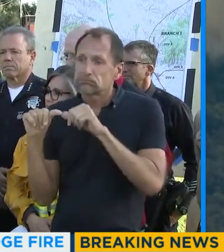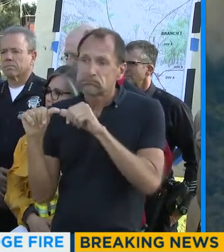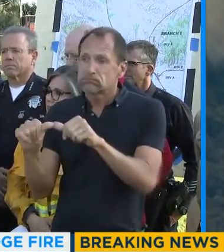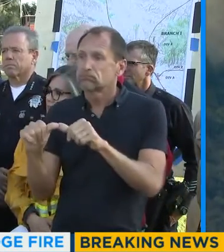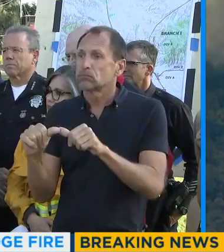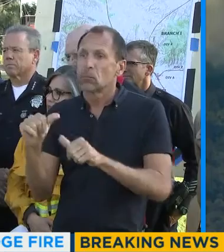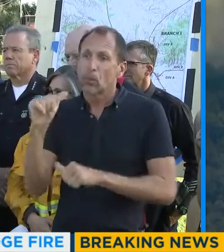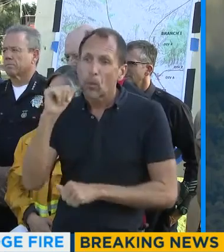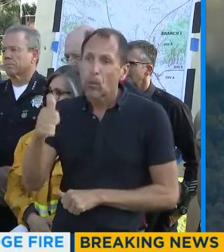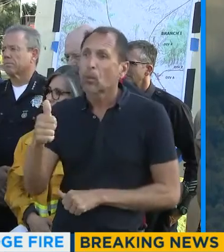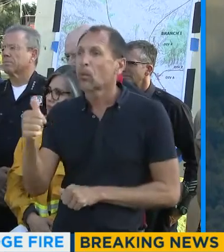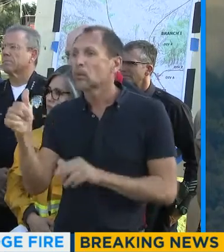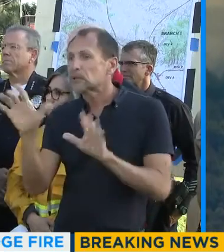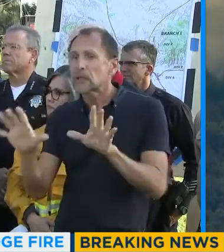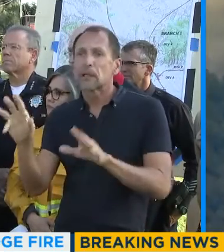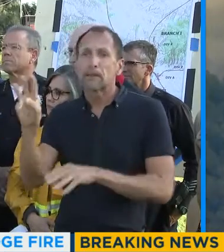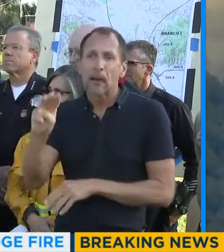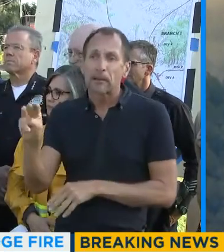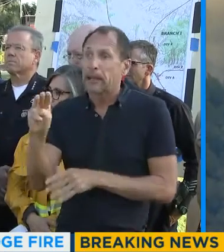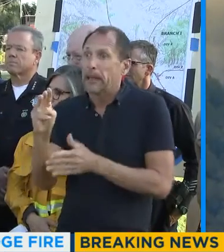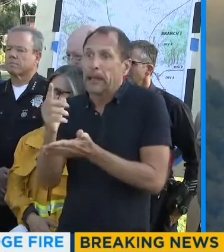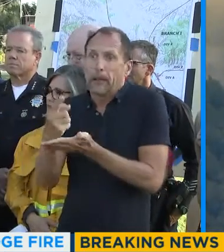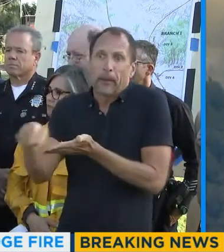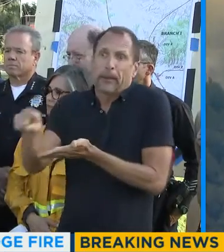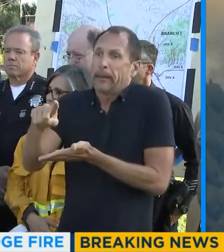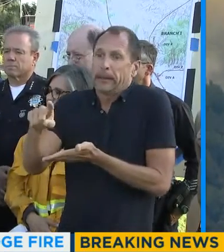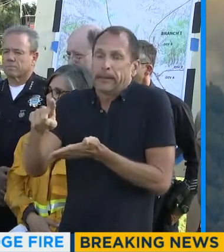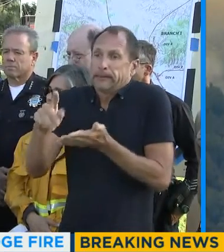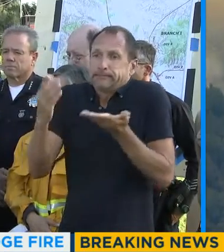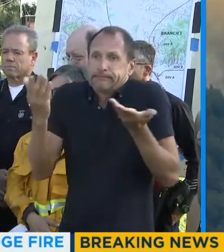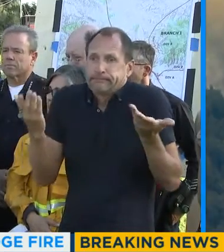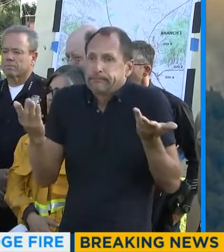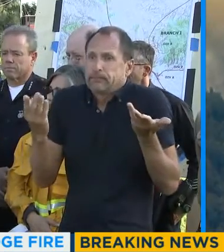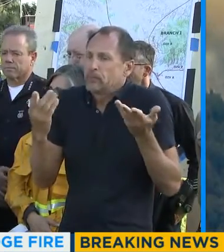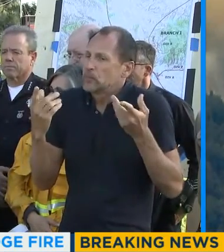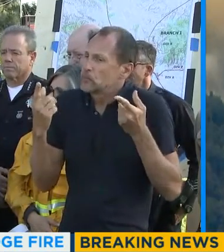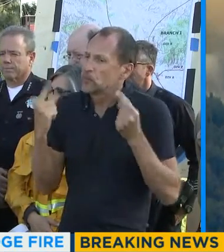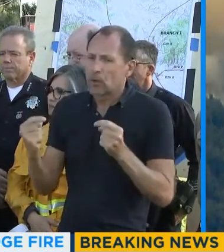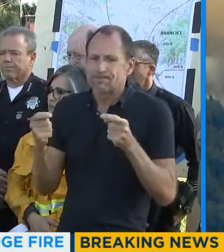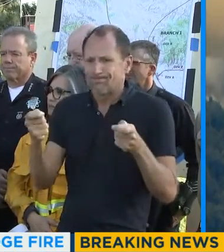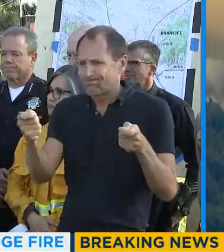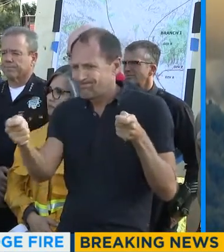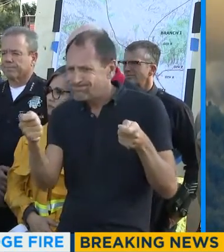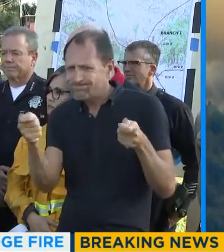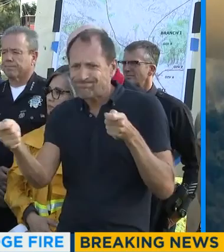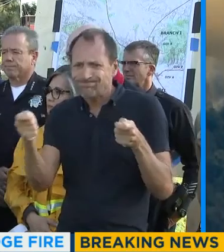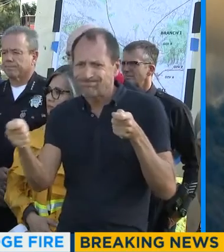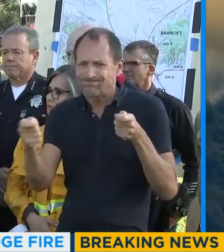days and potentially week to get a line around this and